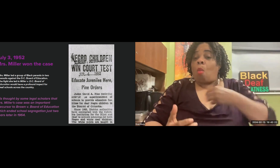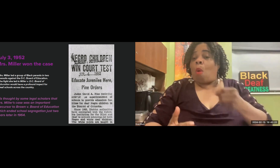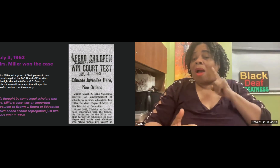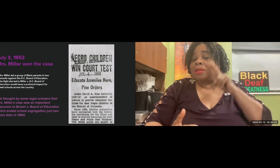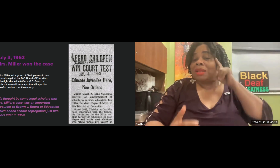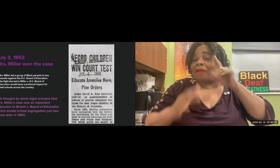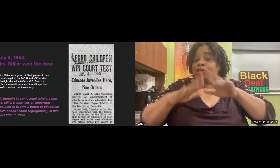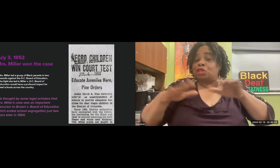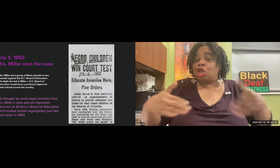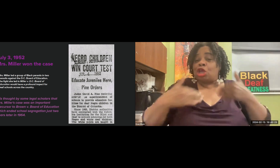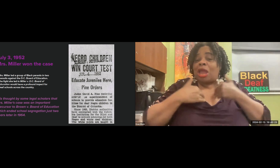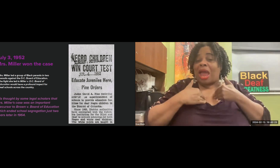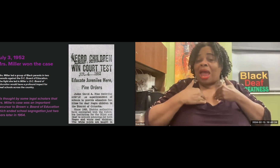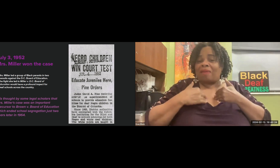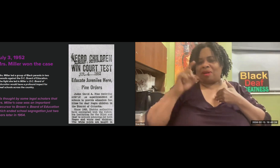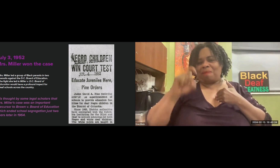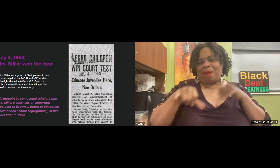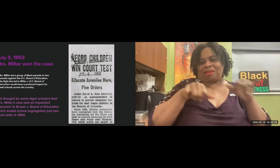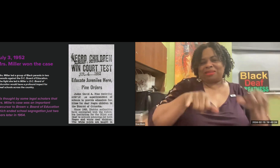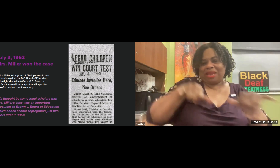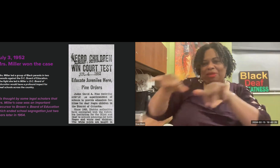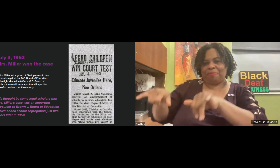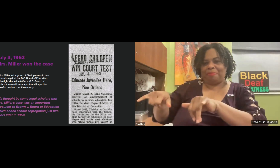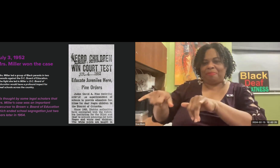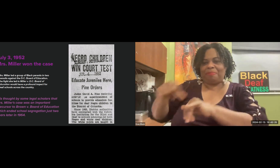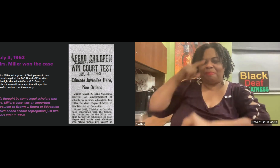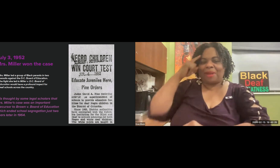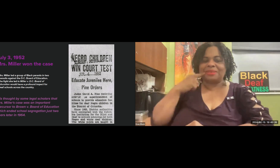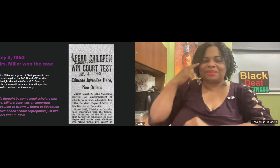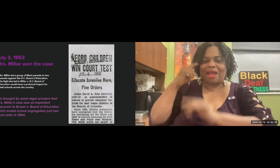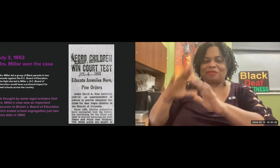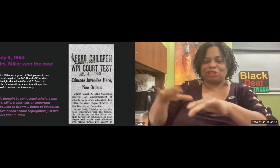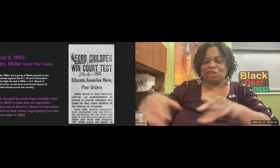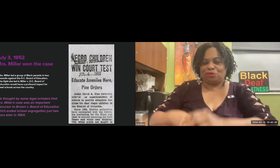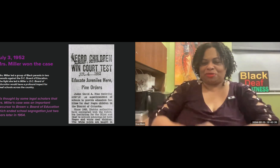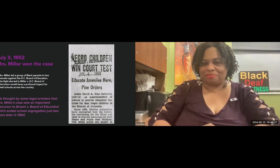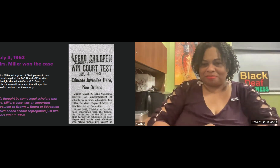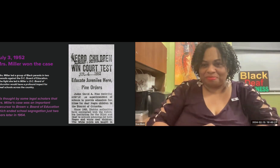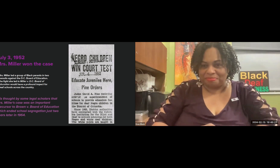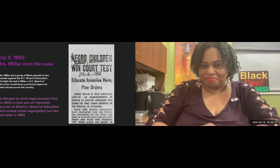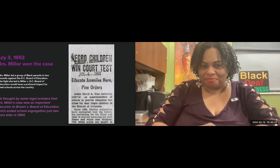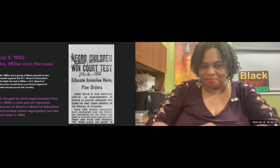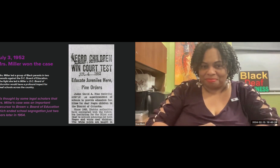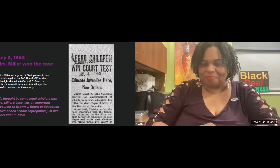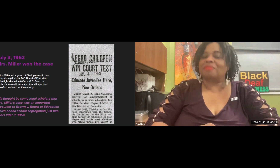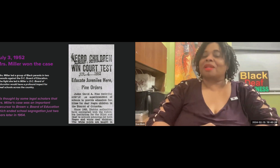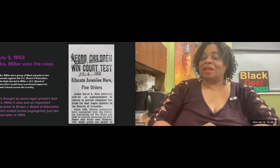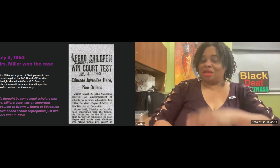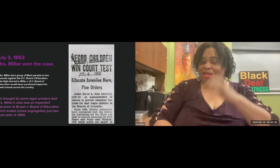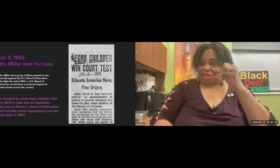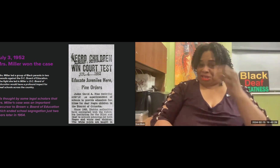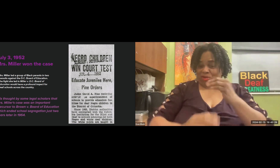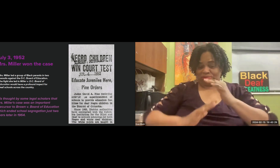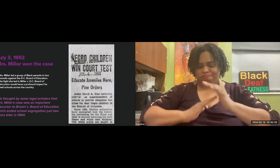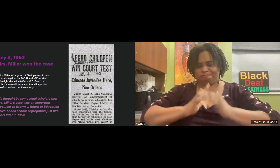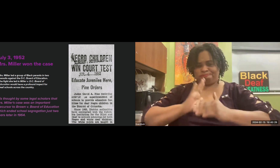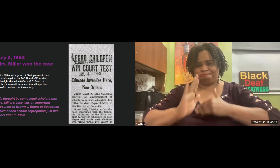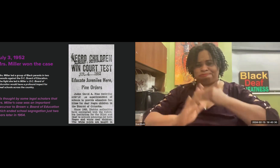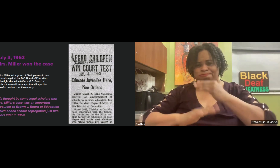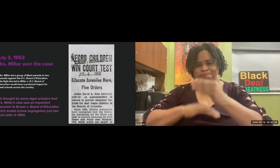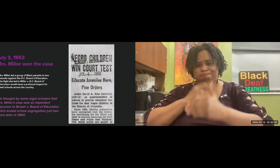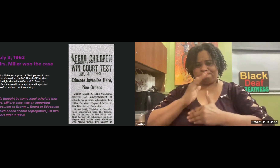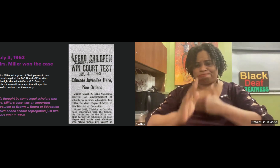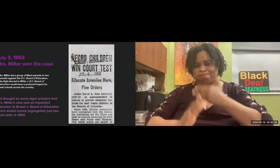in 1904 that talked about the fact in DC Washington, D.C. should educate Black